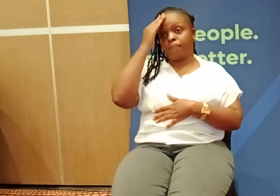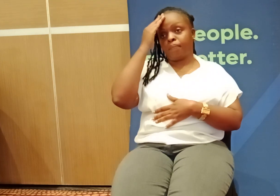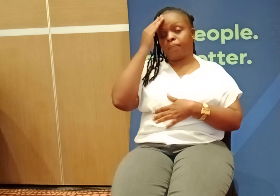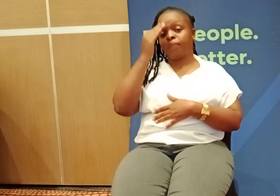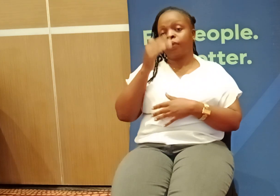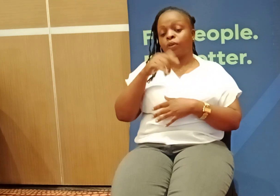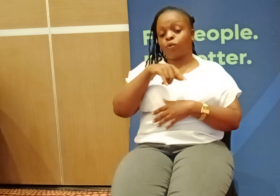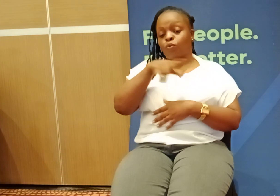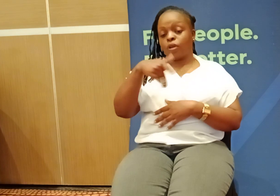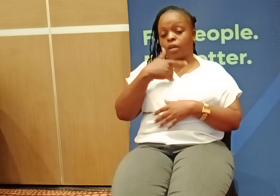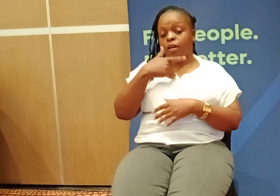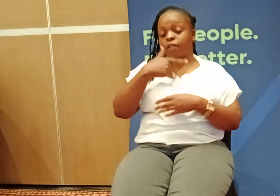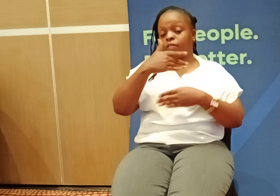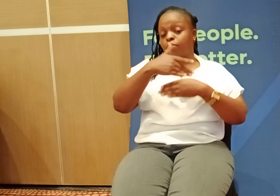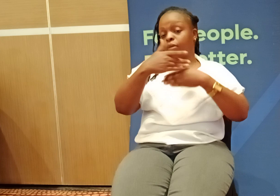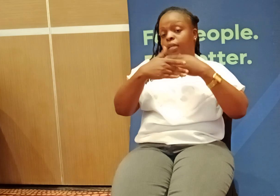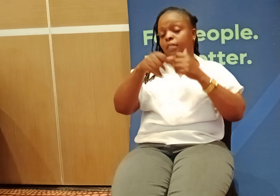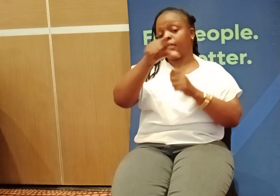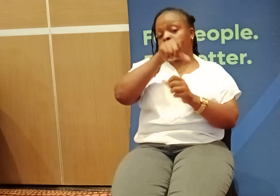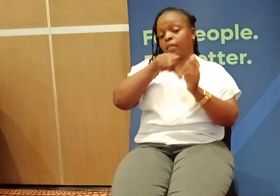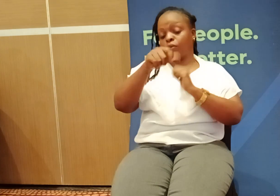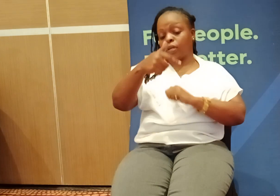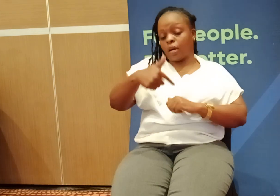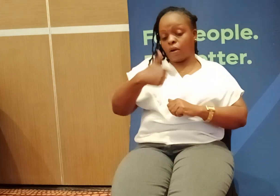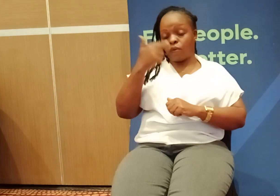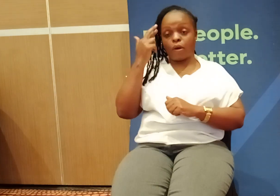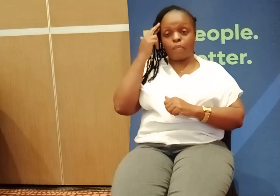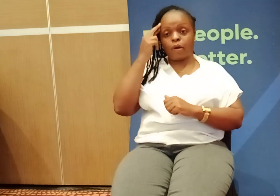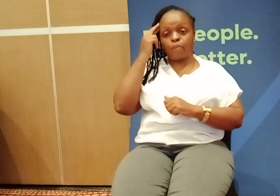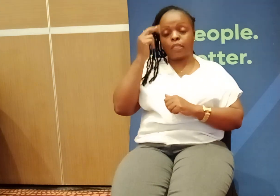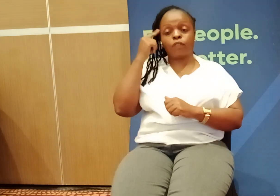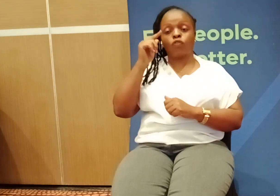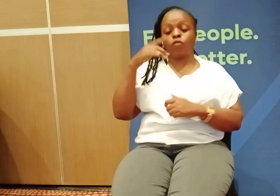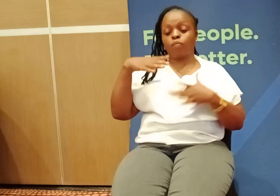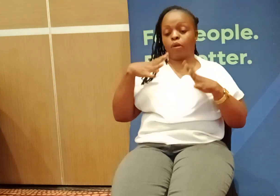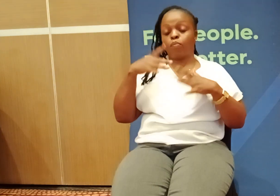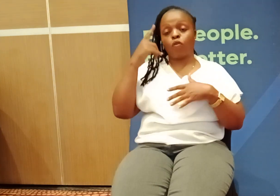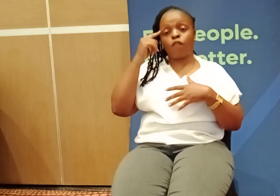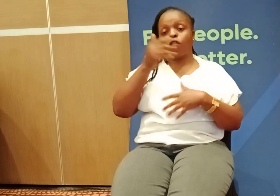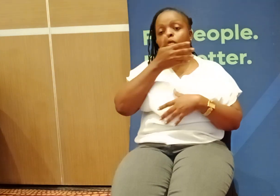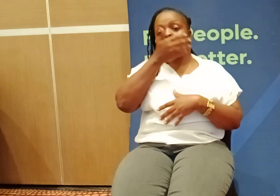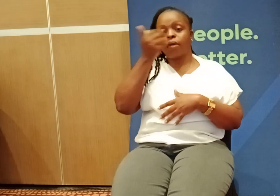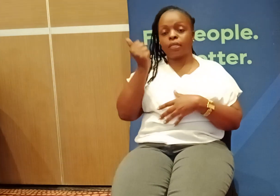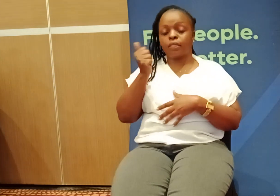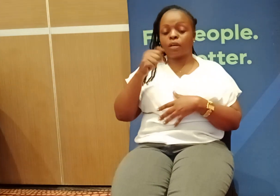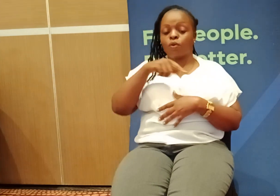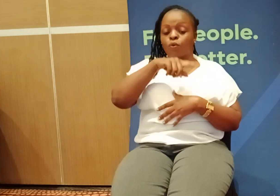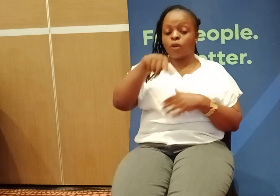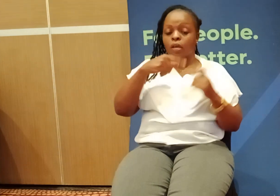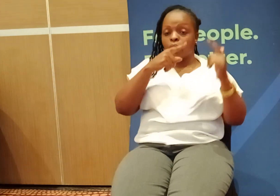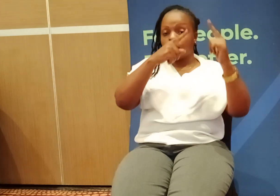We've built it around our purpose, for people, for better. We are prioritizing 8